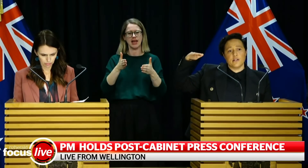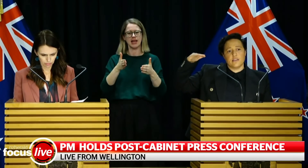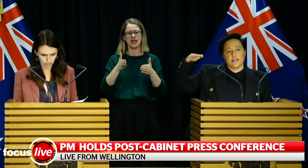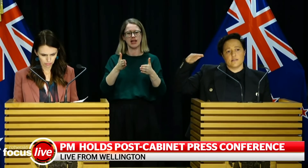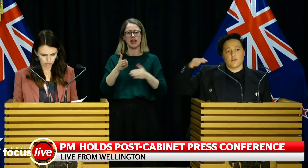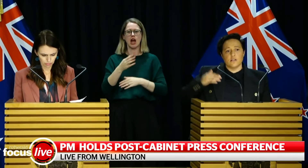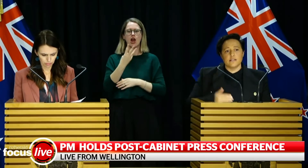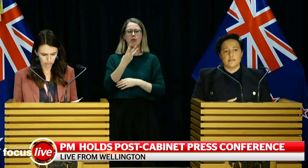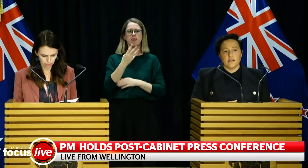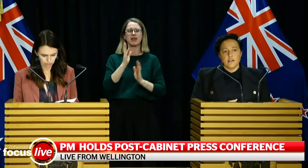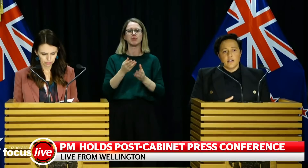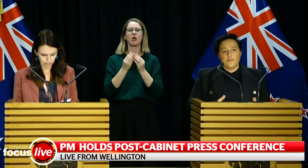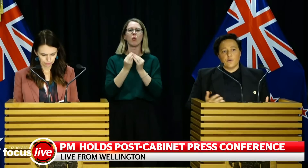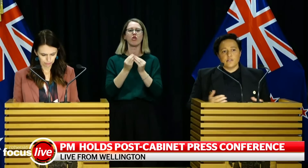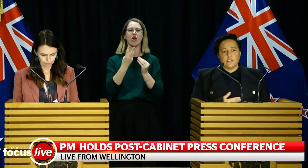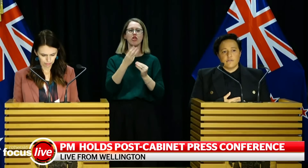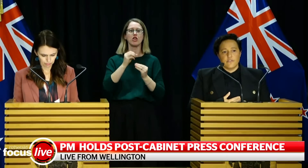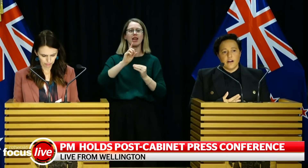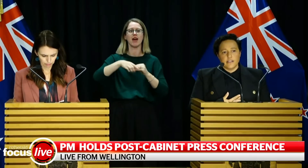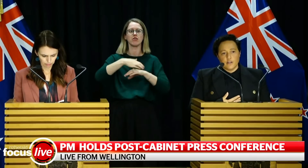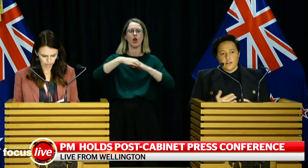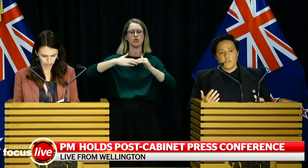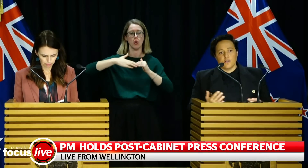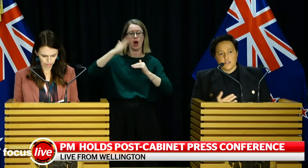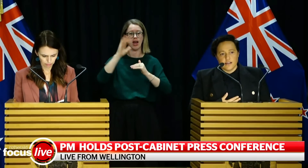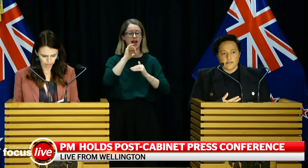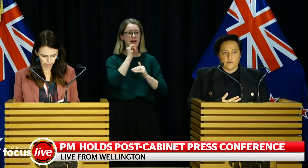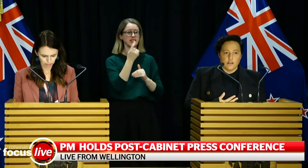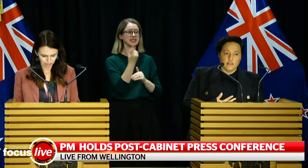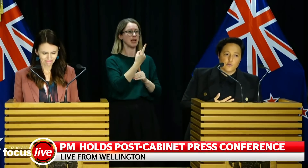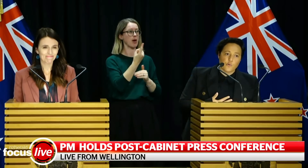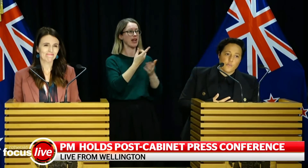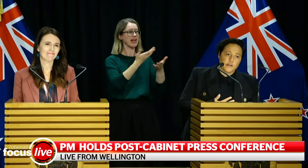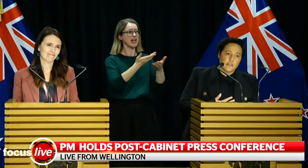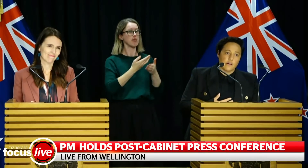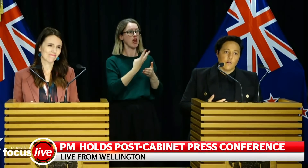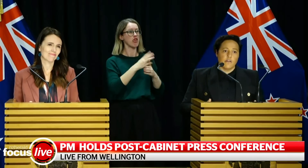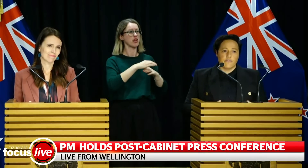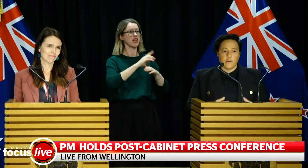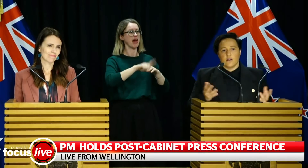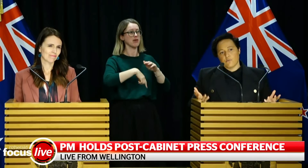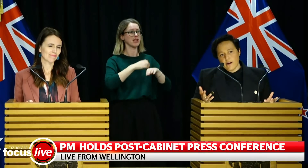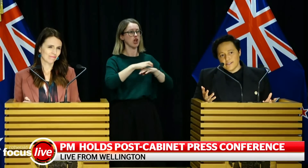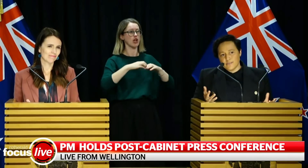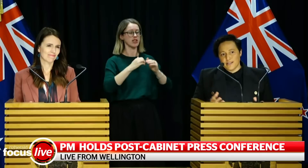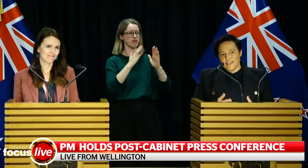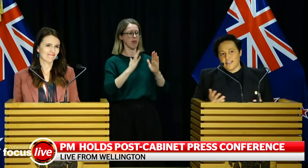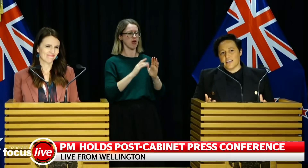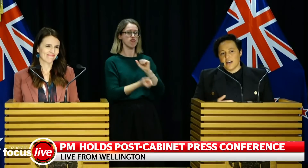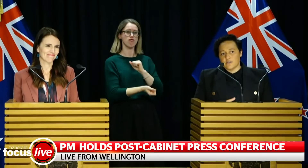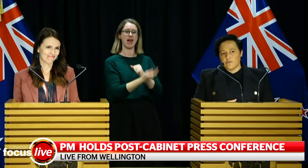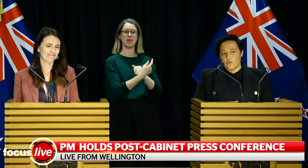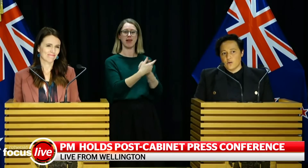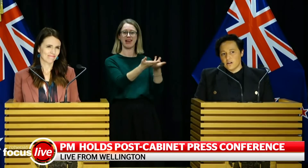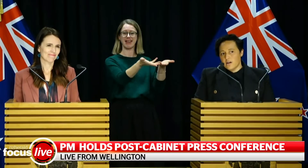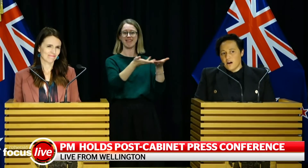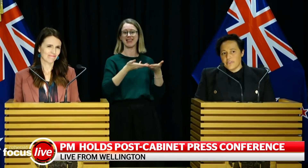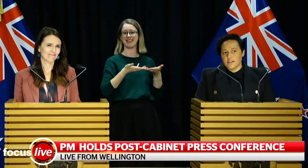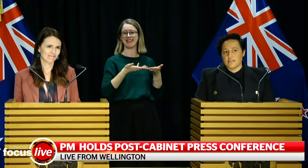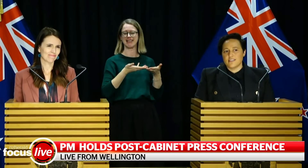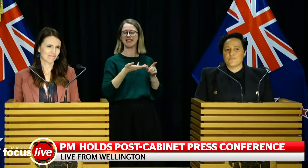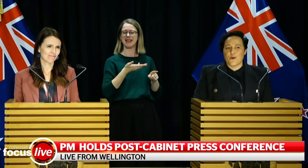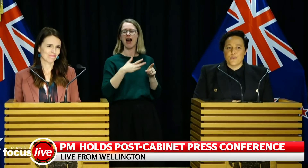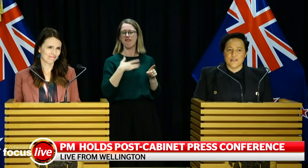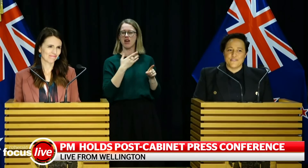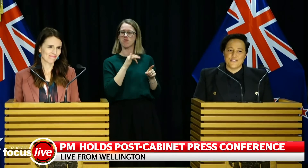about $30,000. If you were to find that you had $30,000 or property thereof randomly and unaccounted for, I